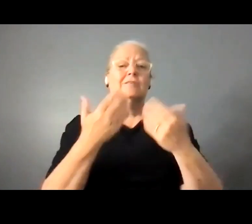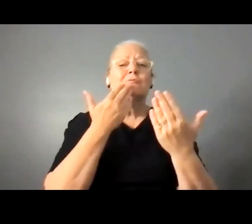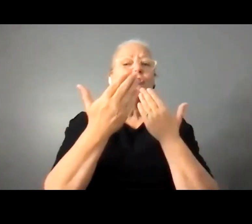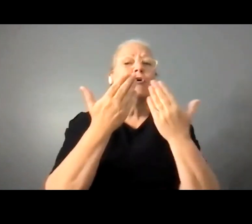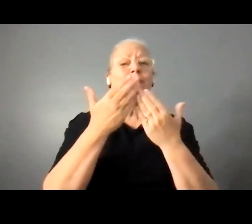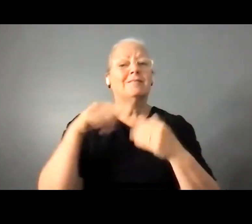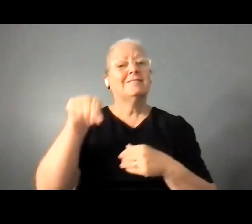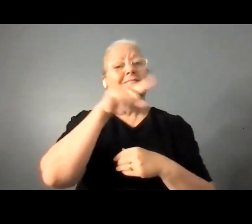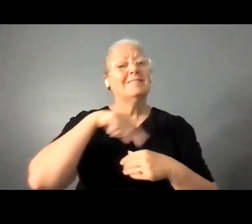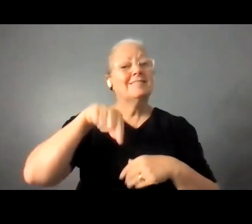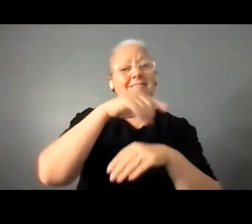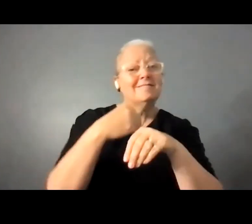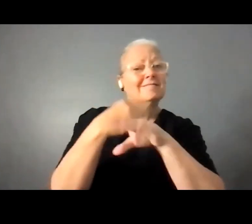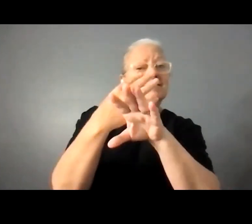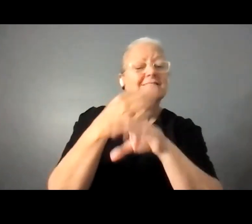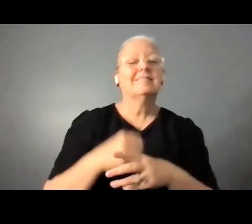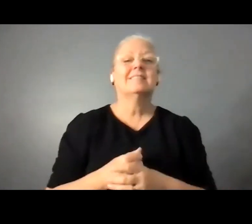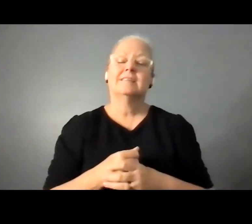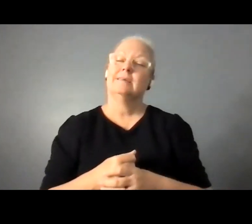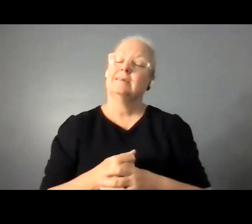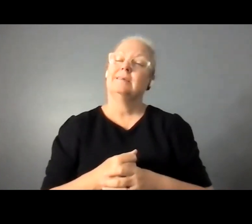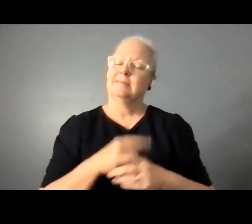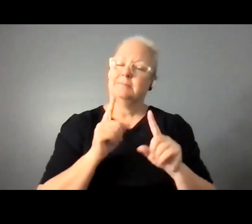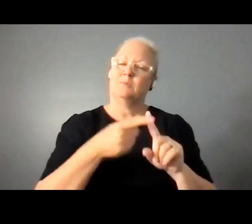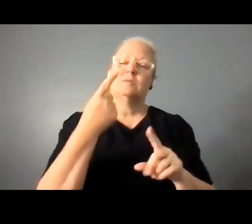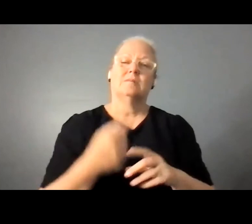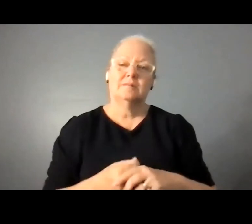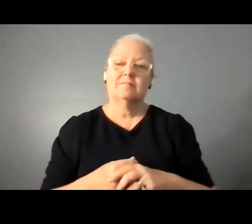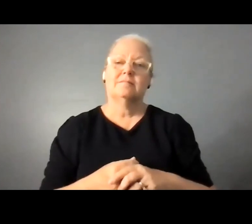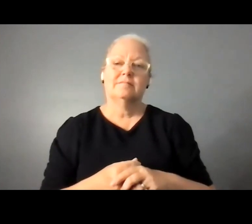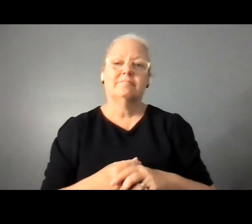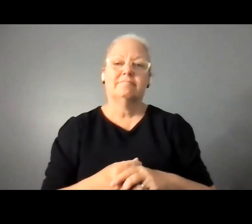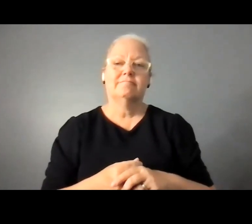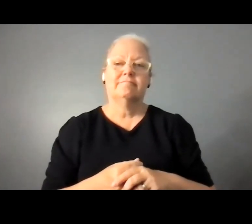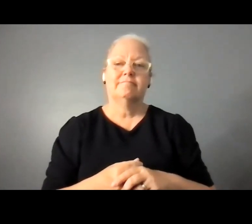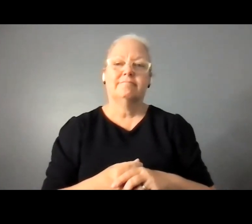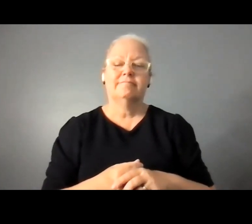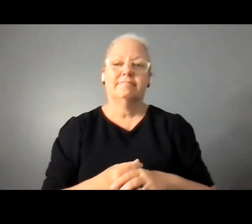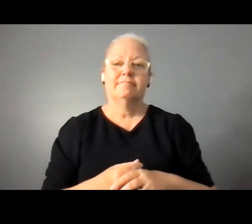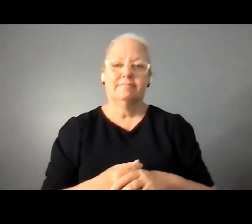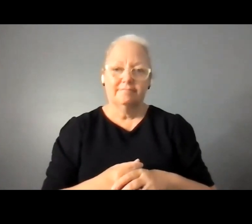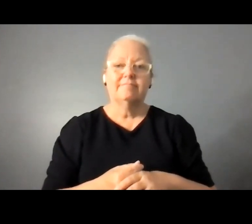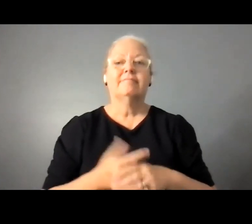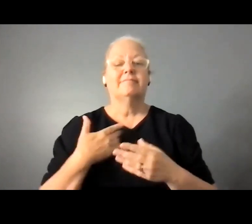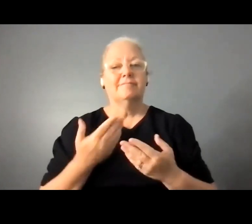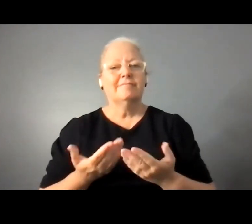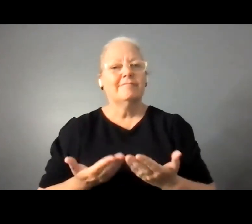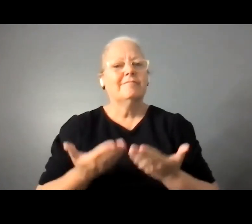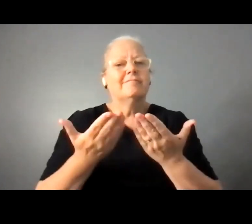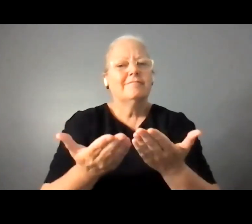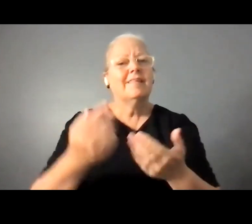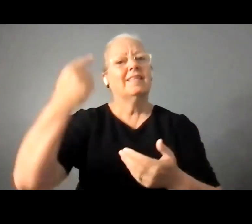is the lever. It's a way of leveraging our efforts into the